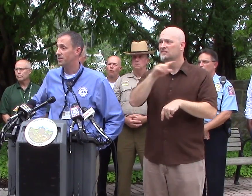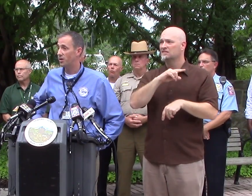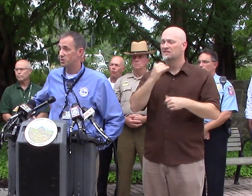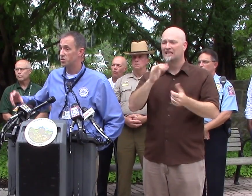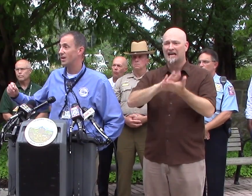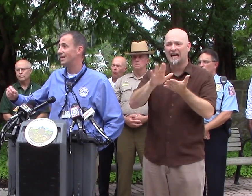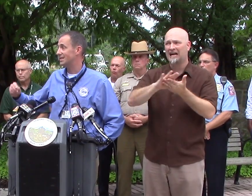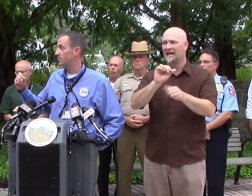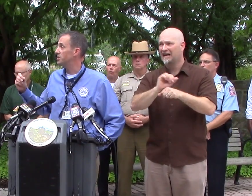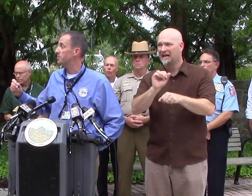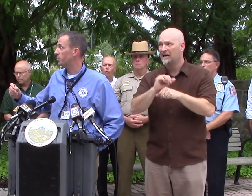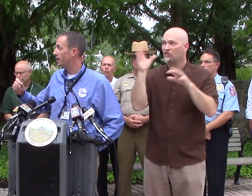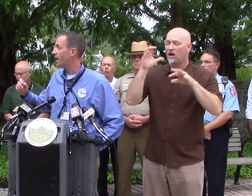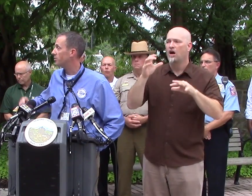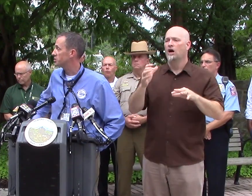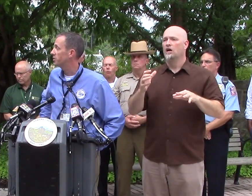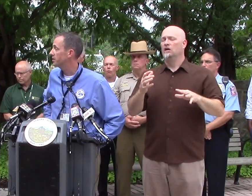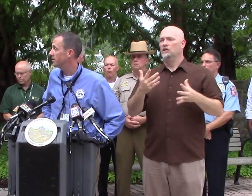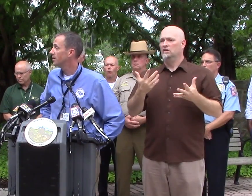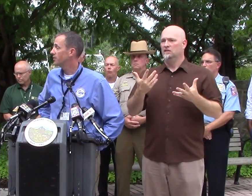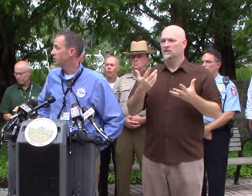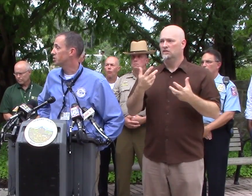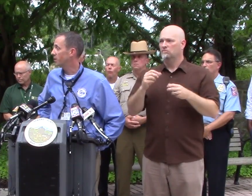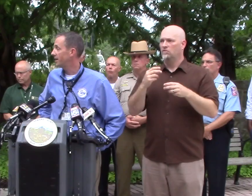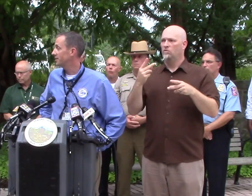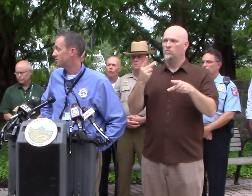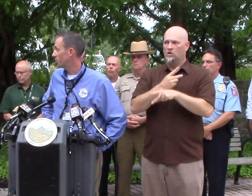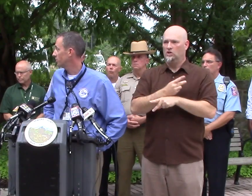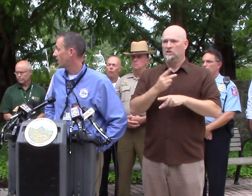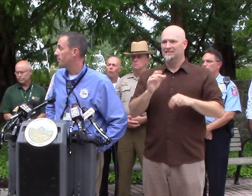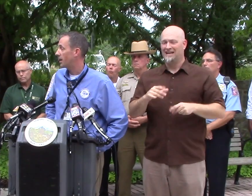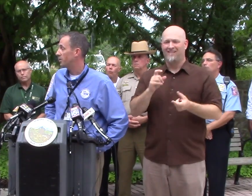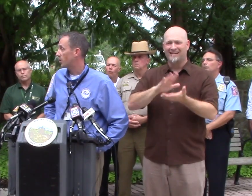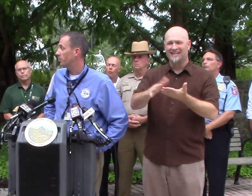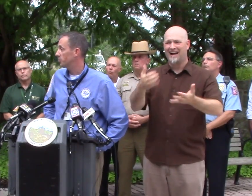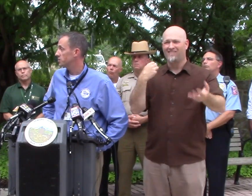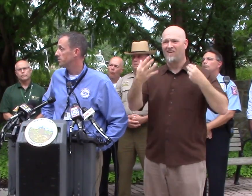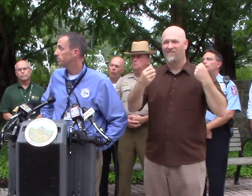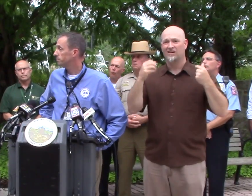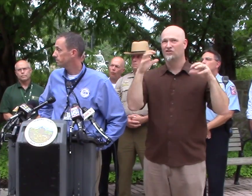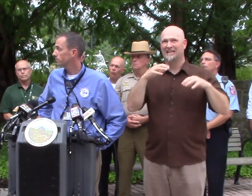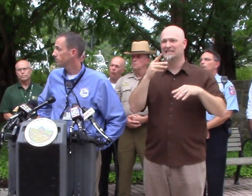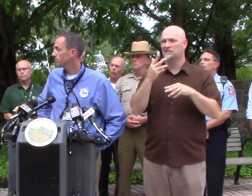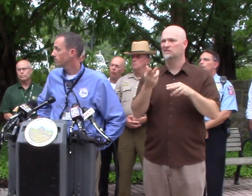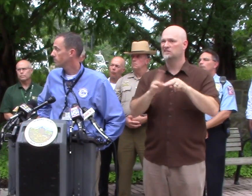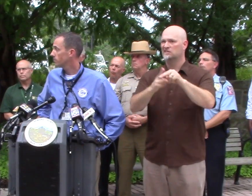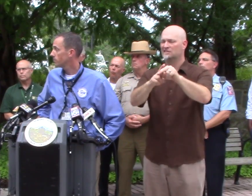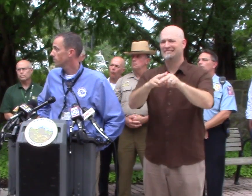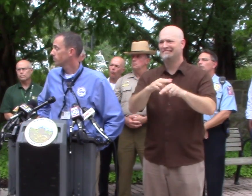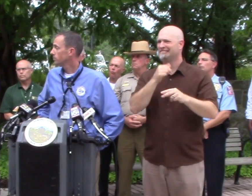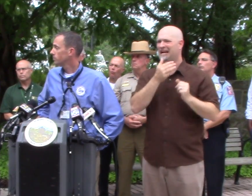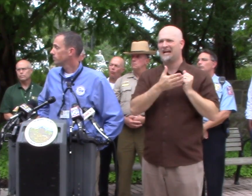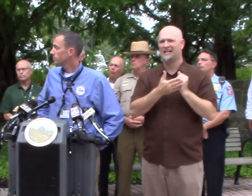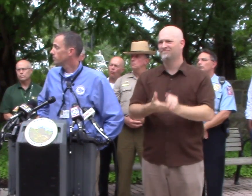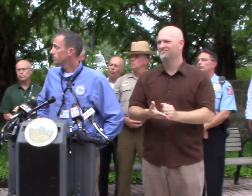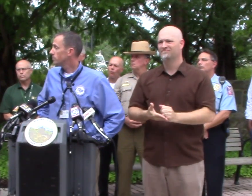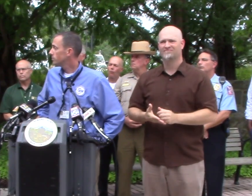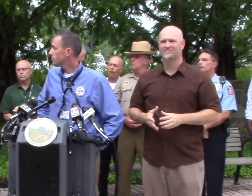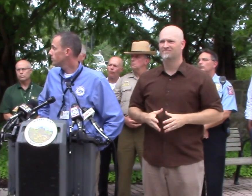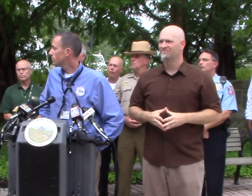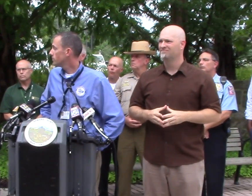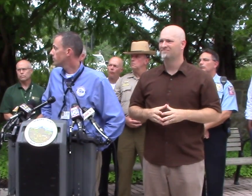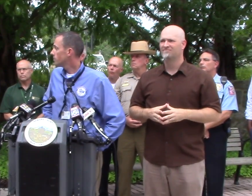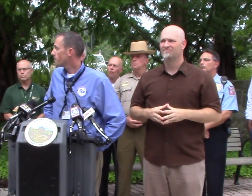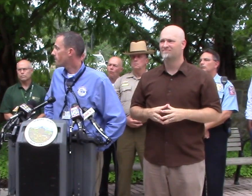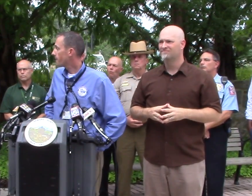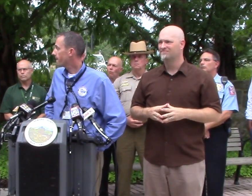then, as we try to get some of the debris out so that future rains don't compound the problems. Anything residents should be aware of and just be